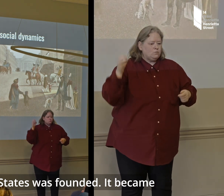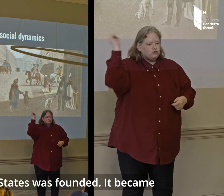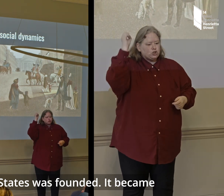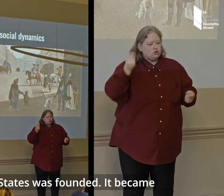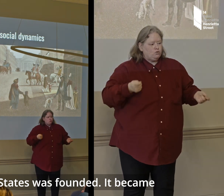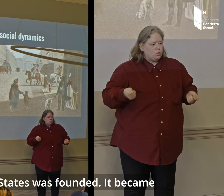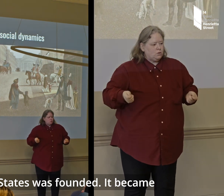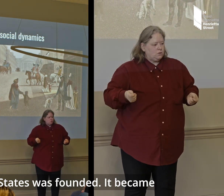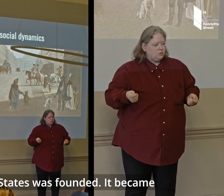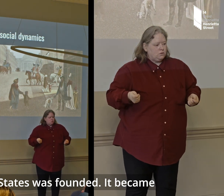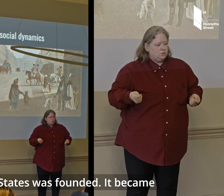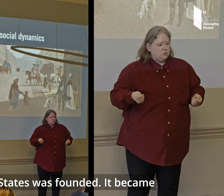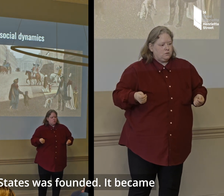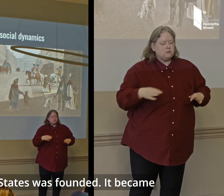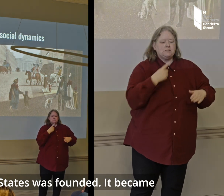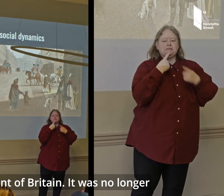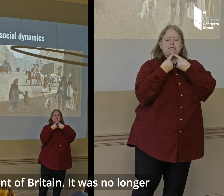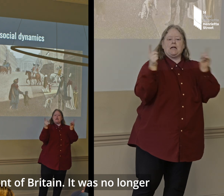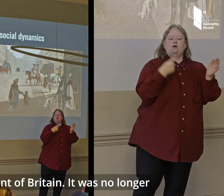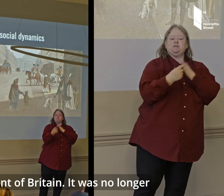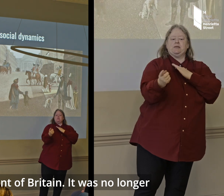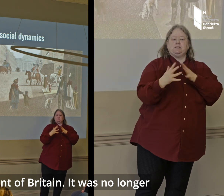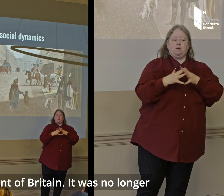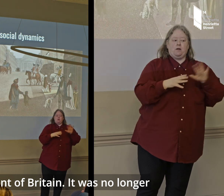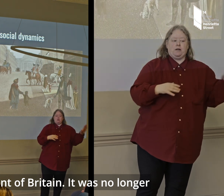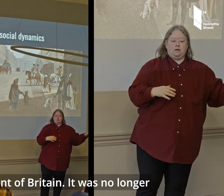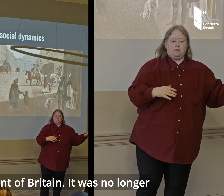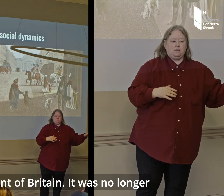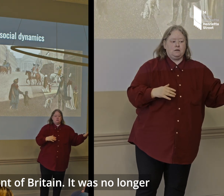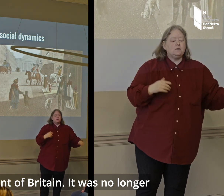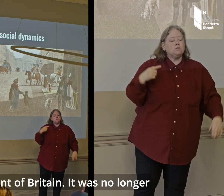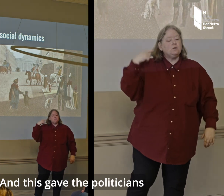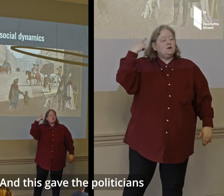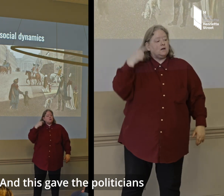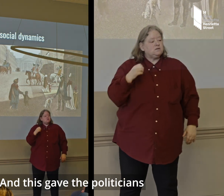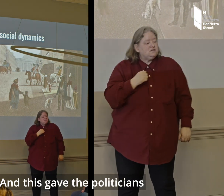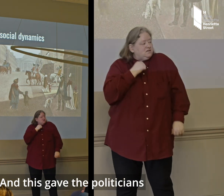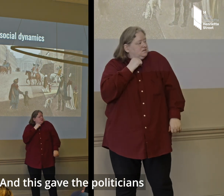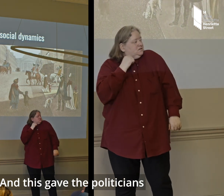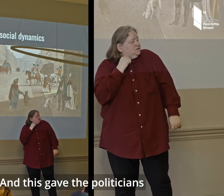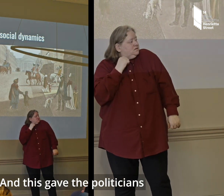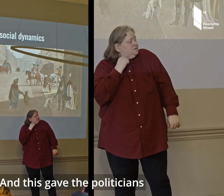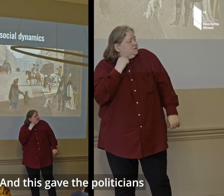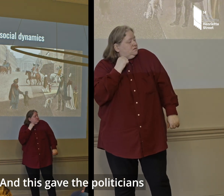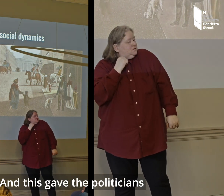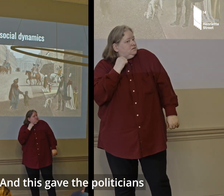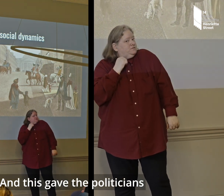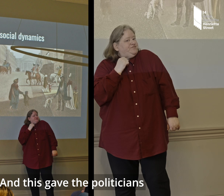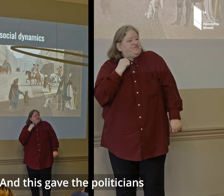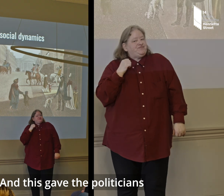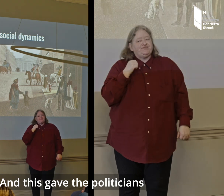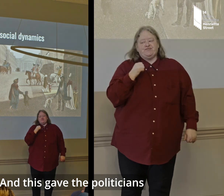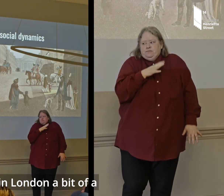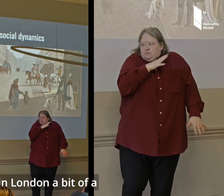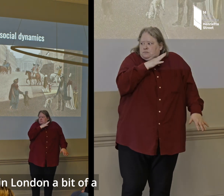the United States was founded. It became independent of Britain. It was no longer a colony. And this gave